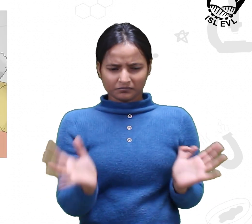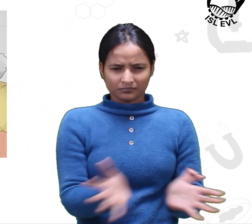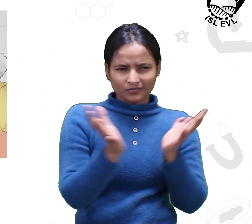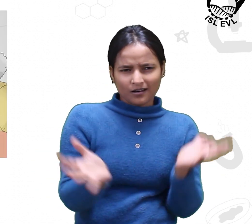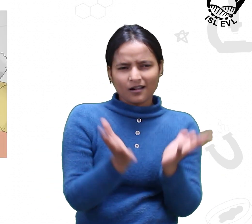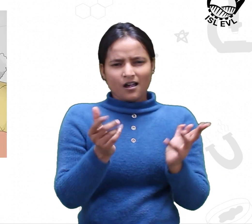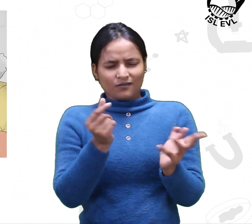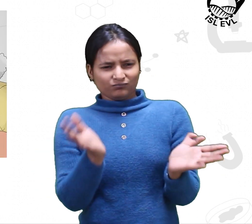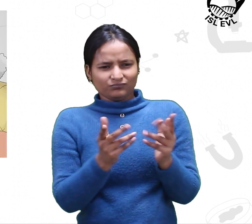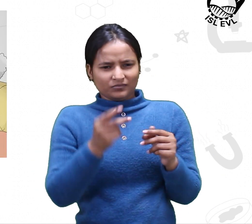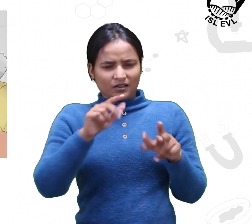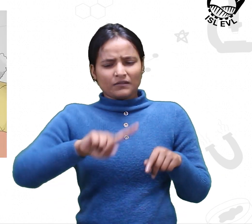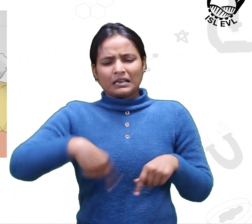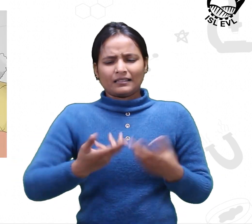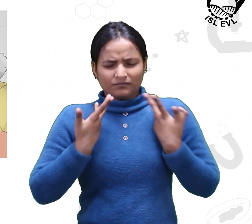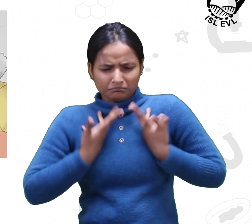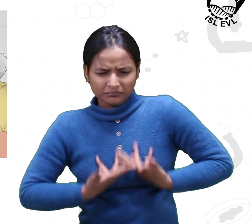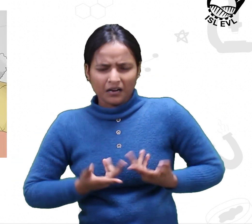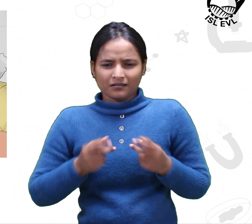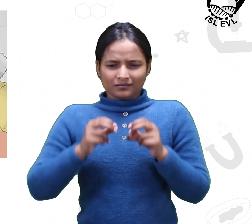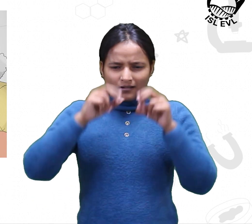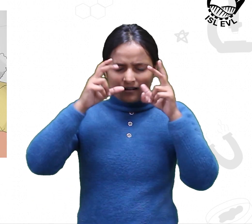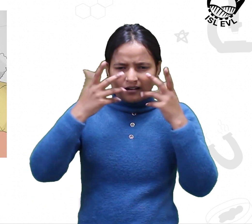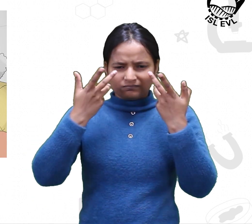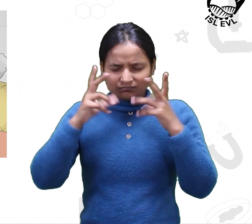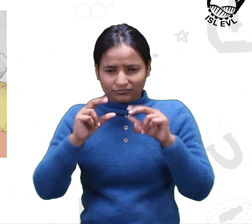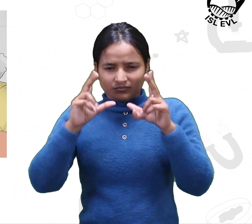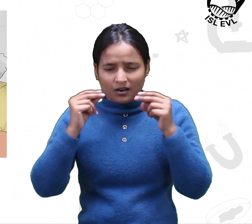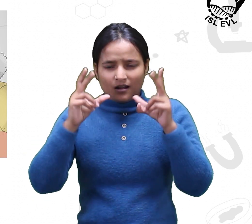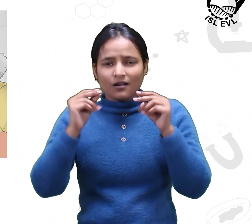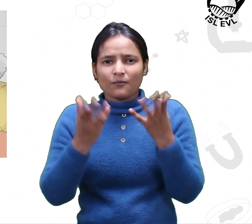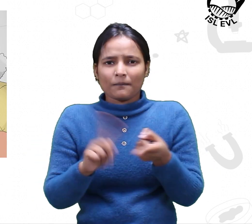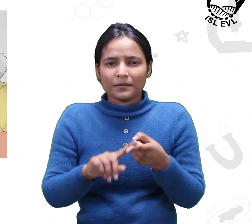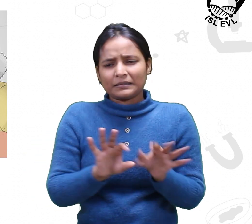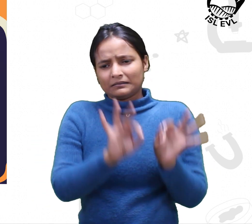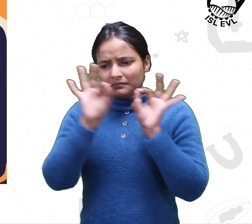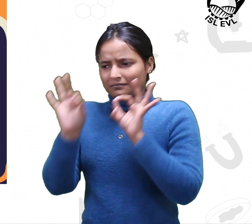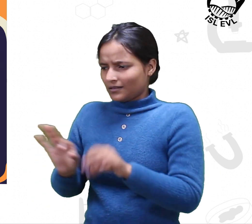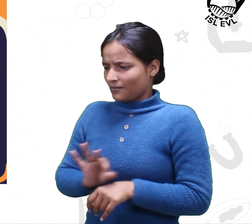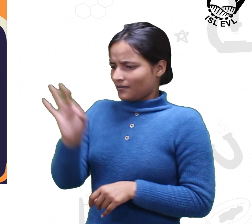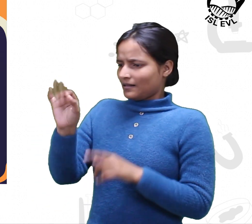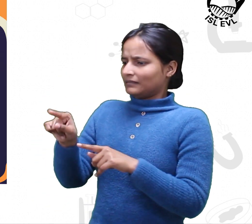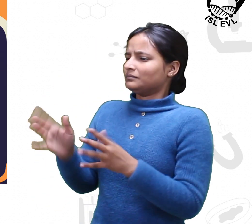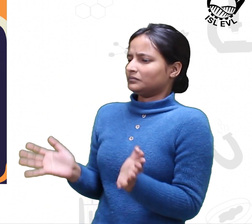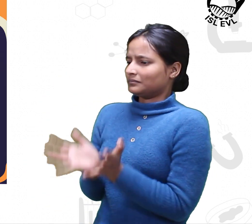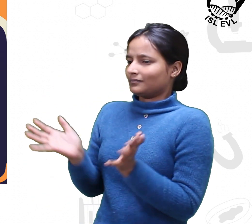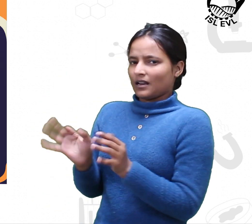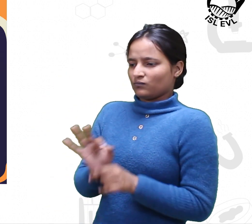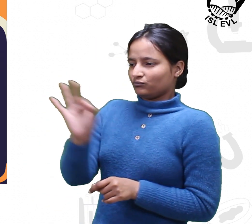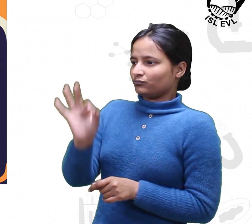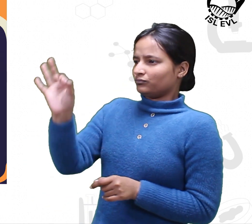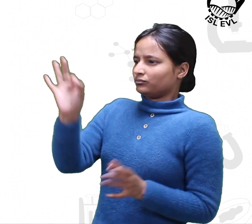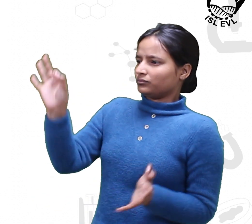next day you will tend to sleep even during the day. That's the rebound effect that is coming into the picture. Similar fashion, if we